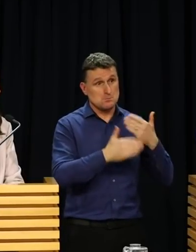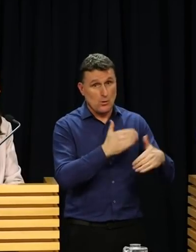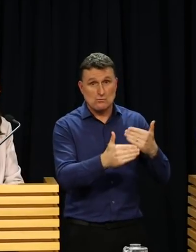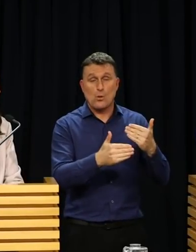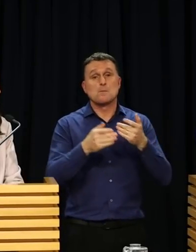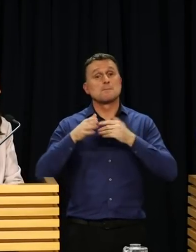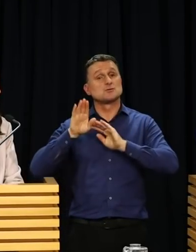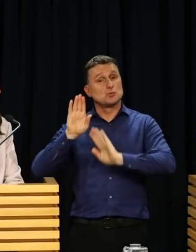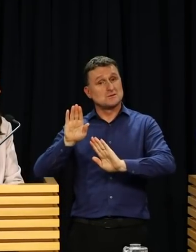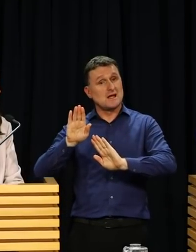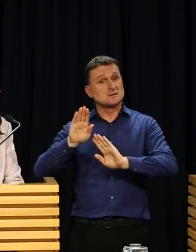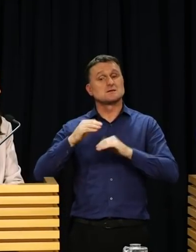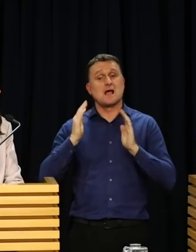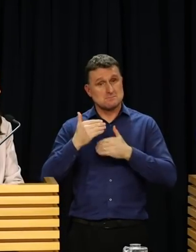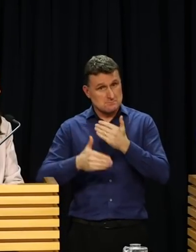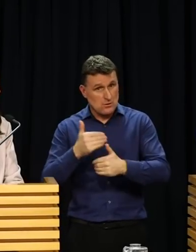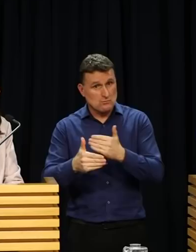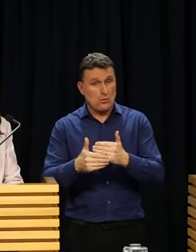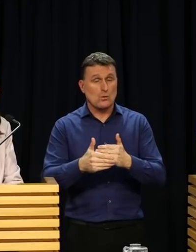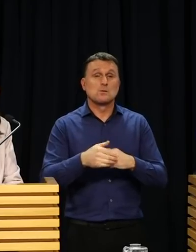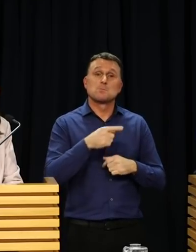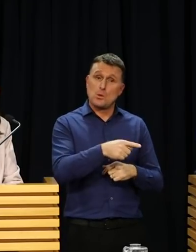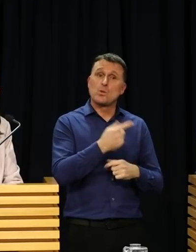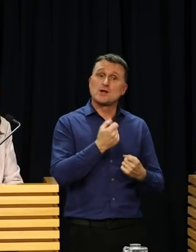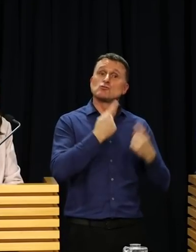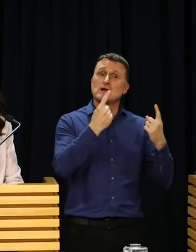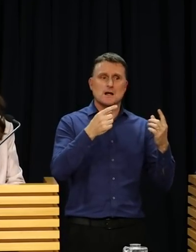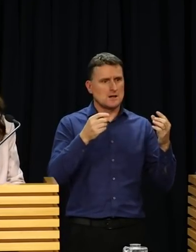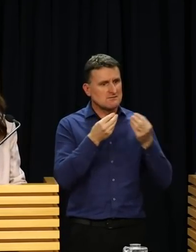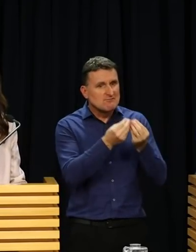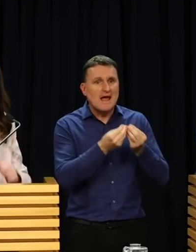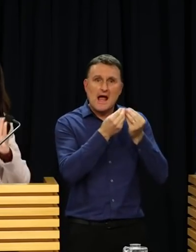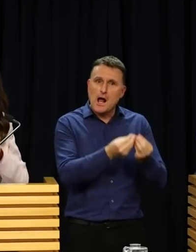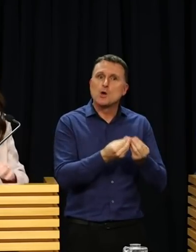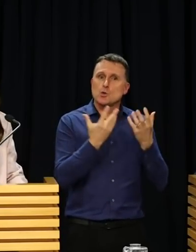be recognised that we have value in this nation of ours.